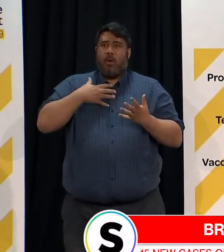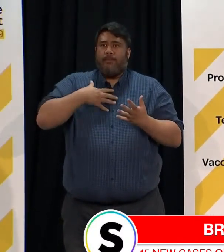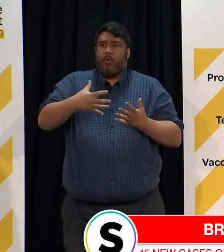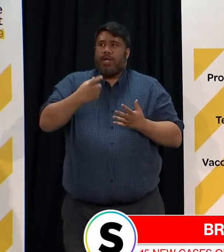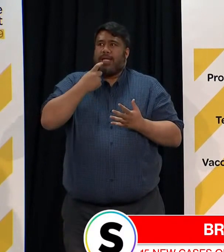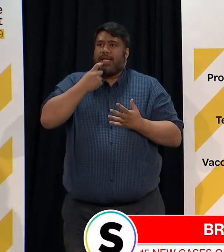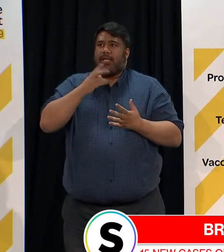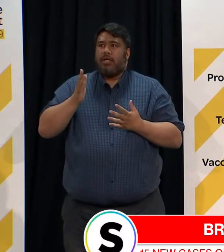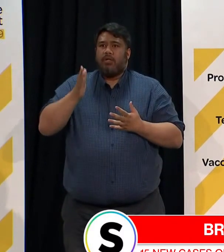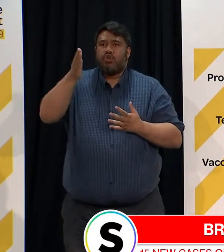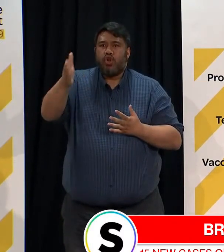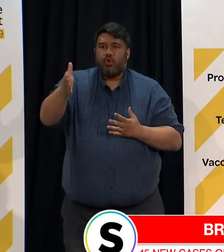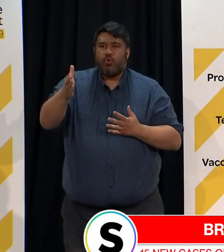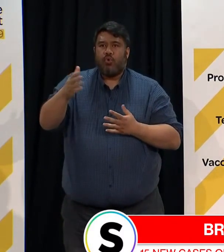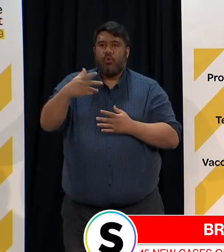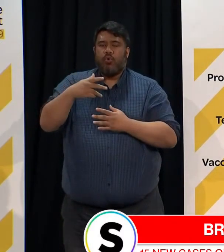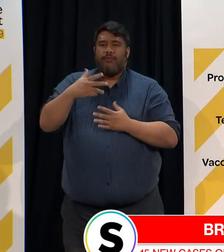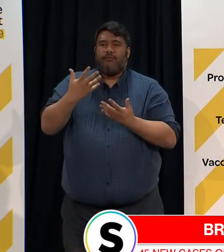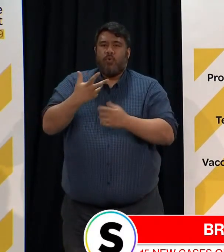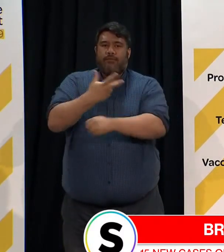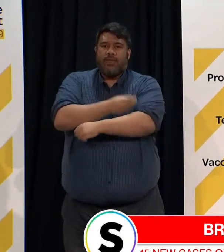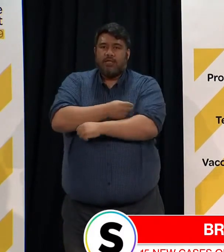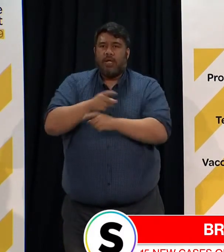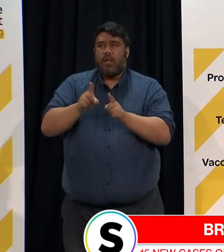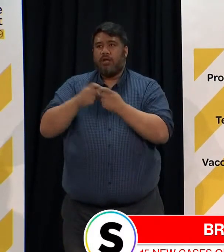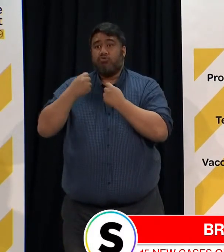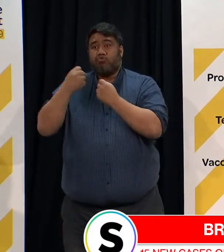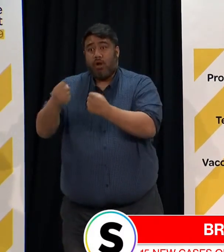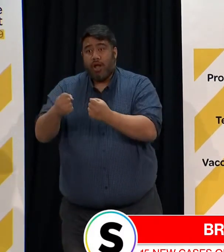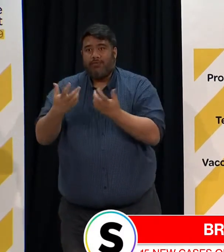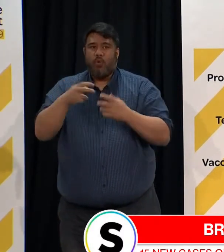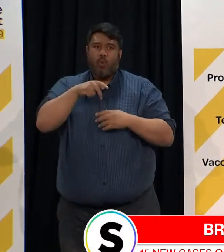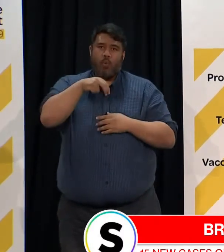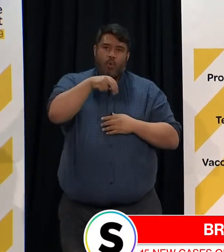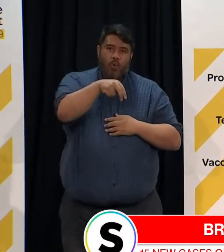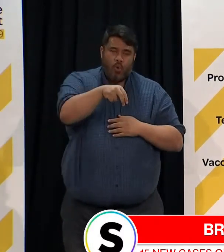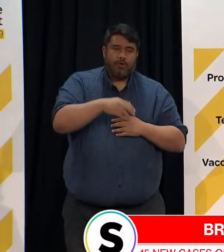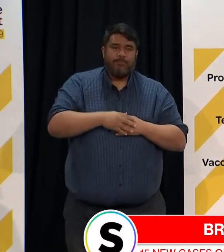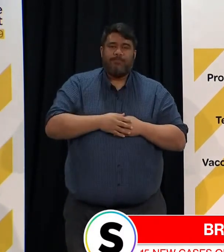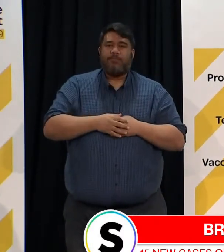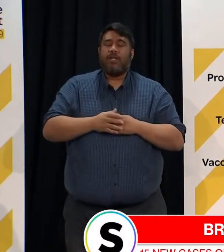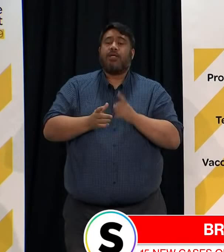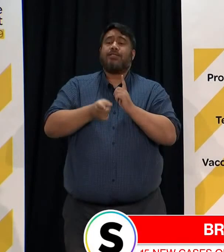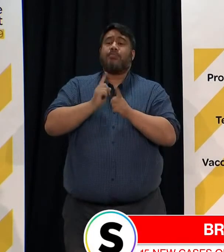vaccinated, including walk-in or drive-in opportunities. Sometimes people are not cancelling